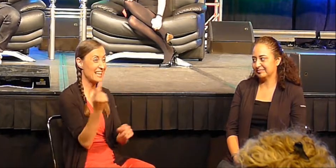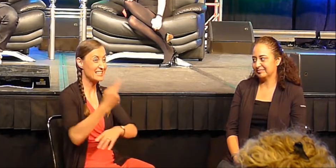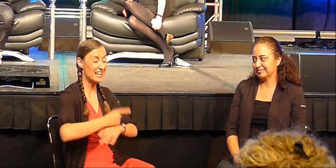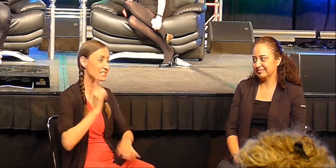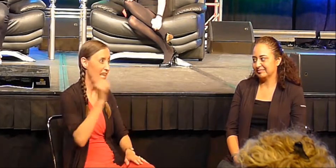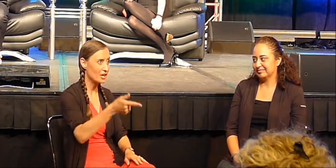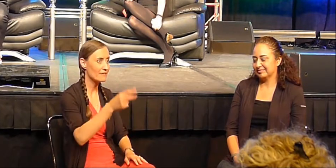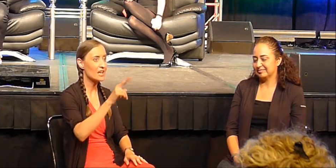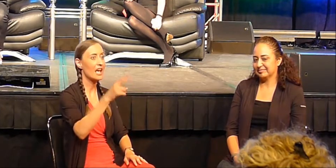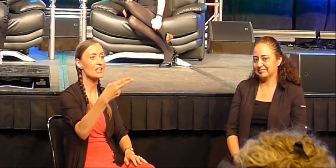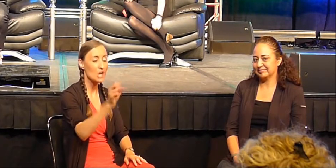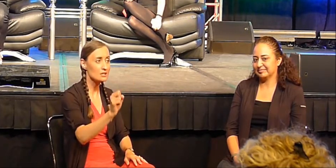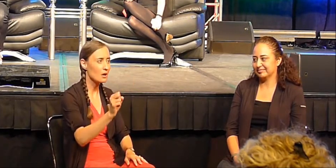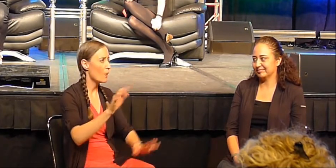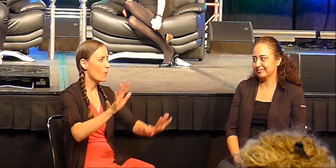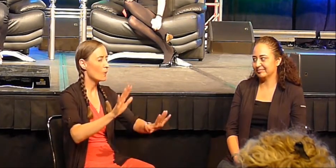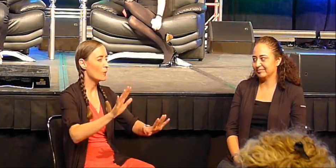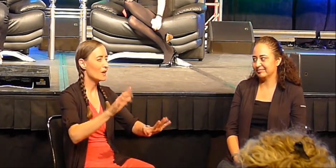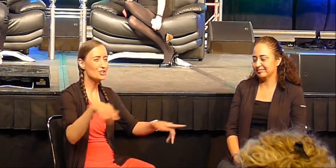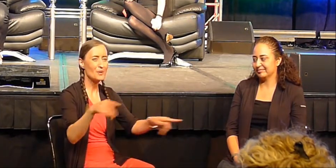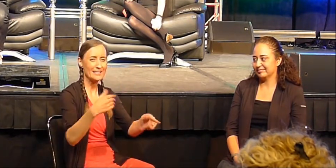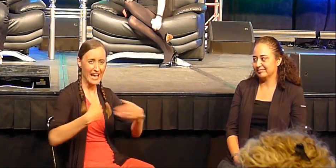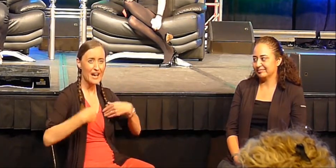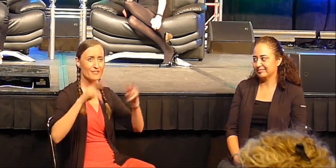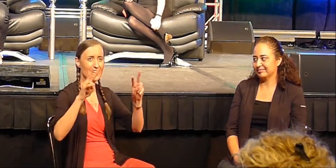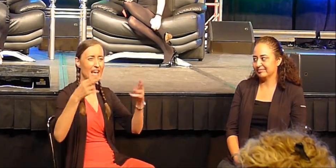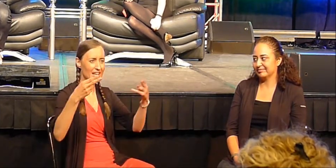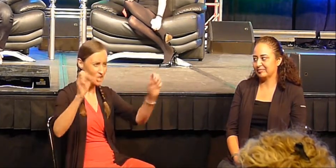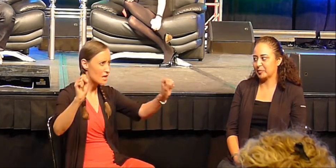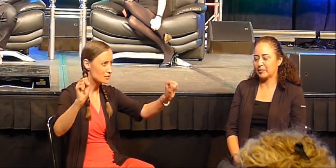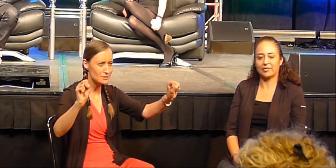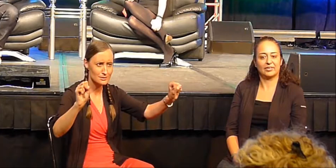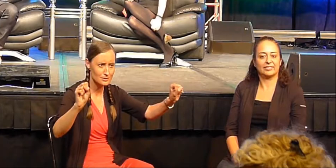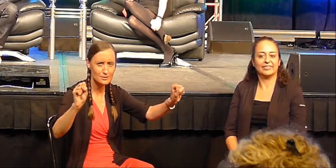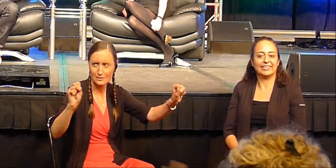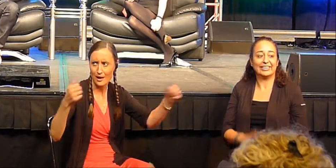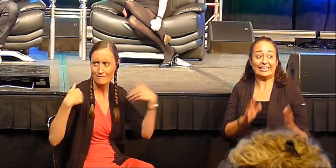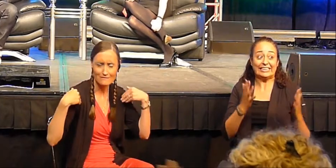and VHS. How many people here own VHS?